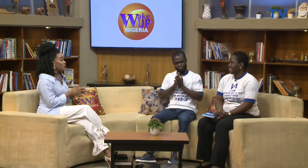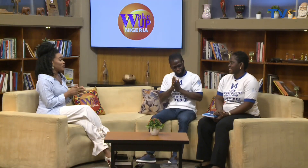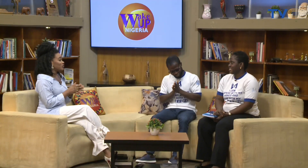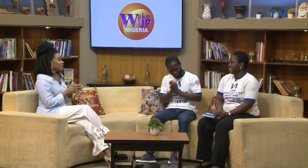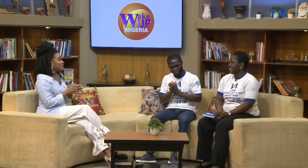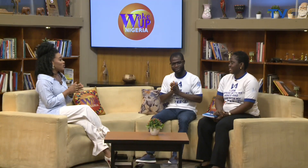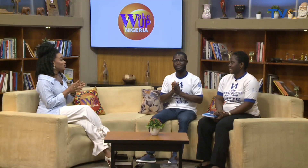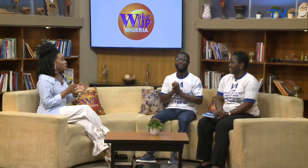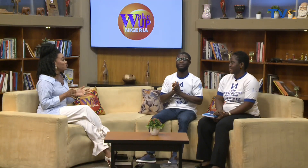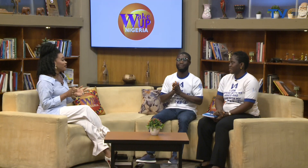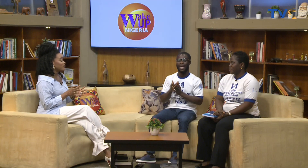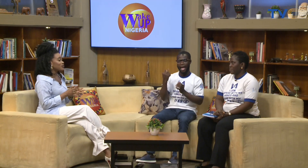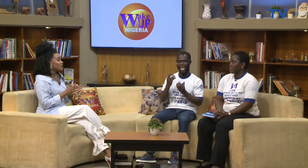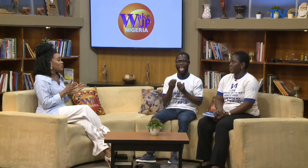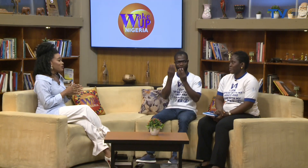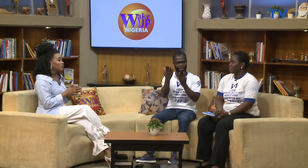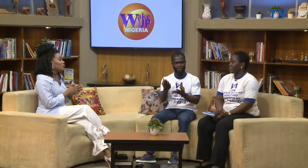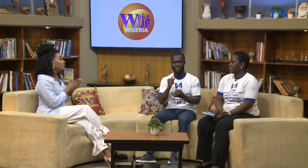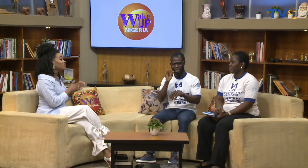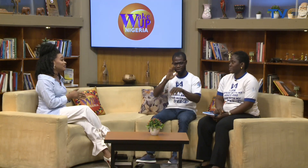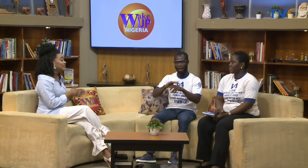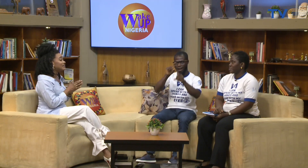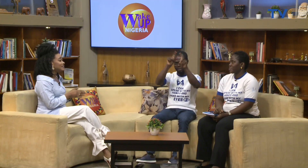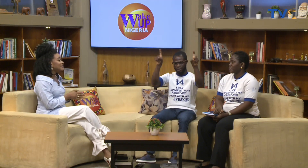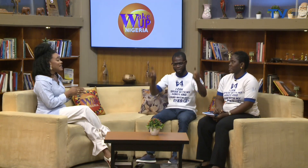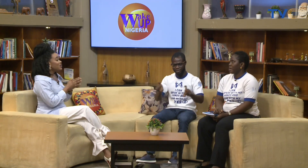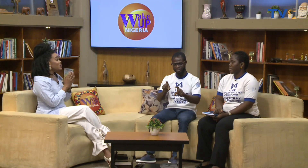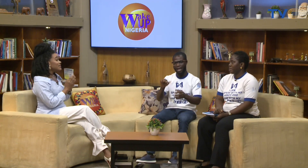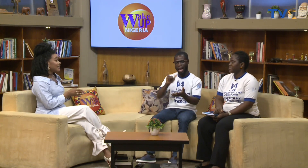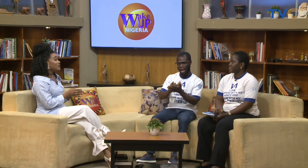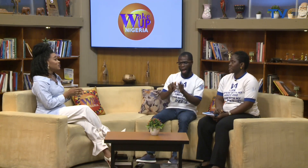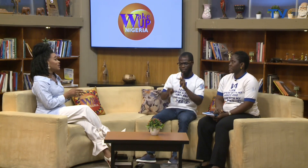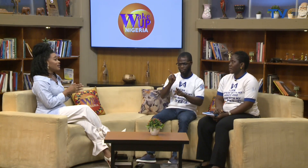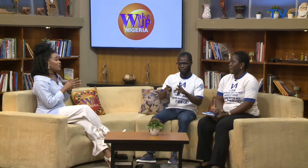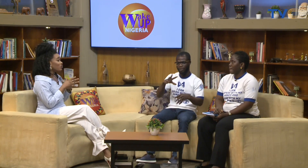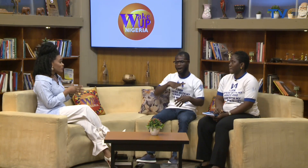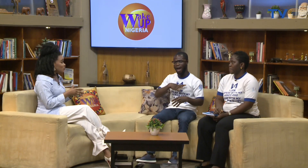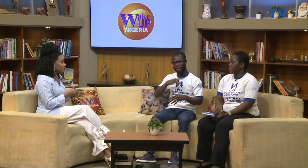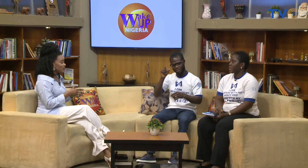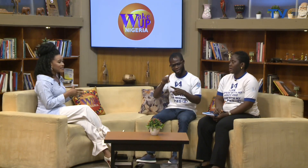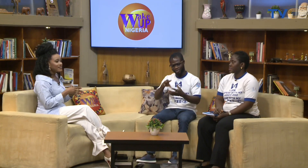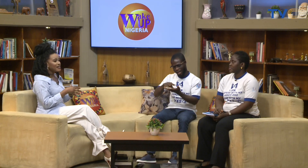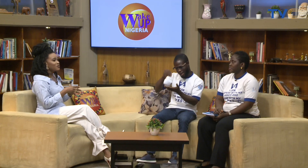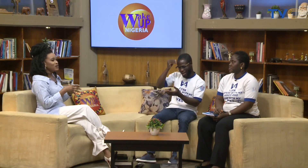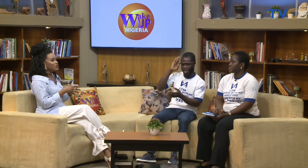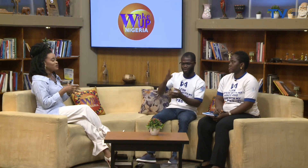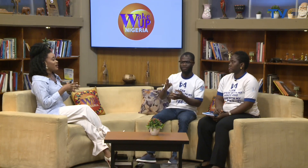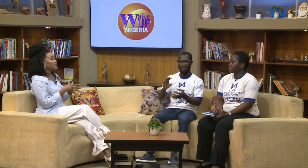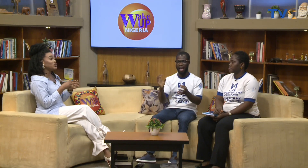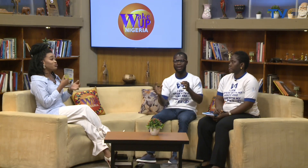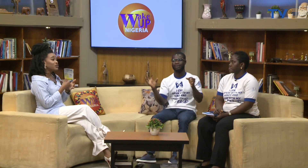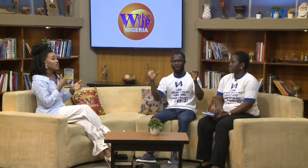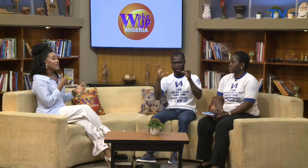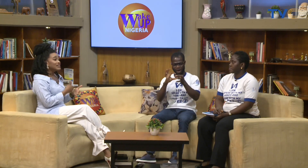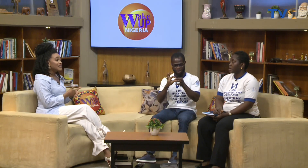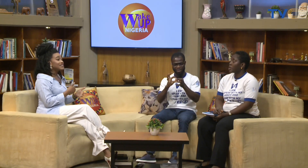your information is on the screen right now so that, you know, people who are interested in learning, you know, sign language can get across to you, because I think we need to find a